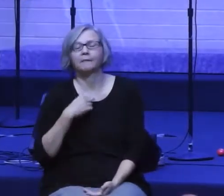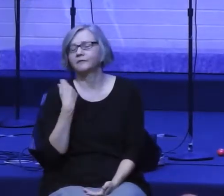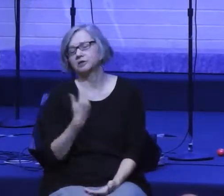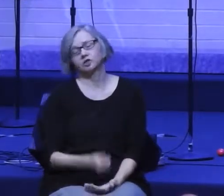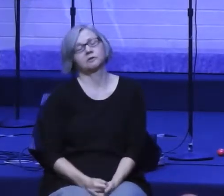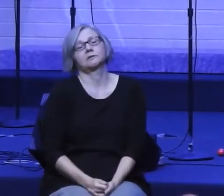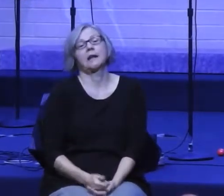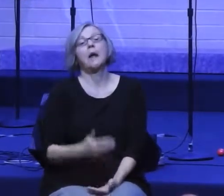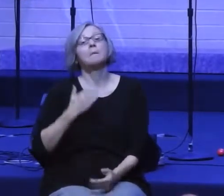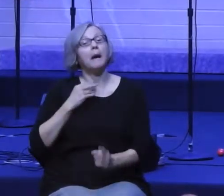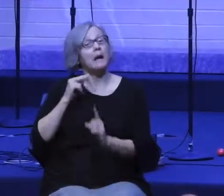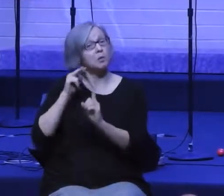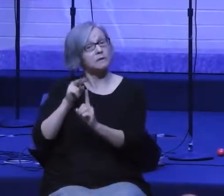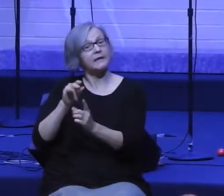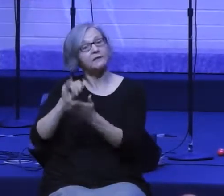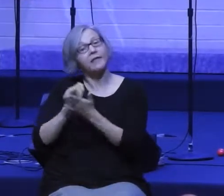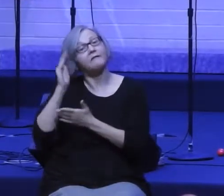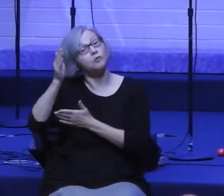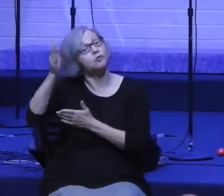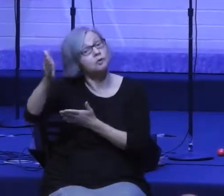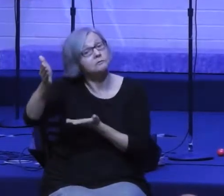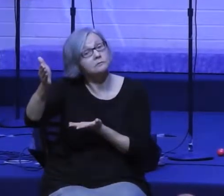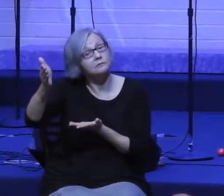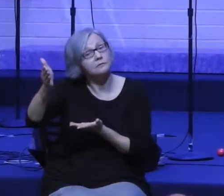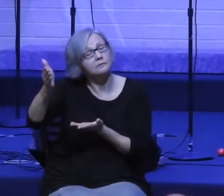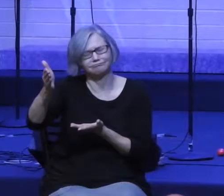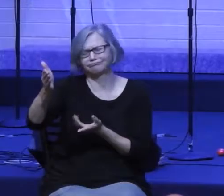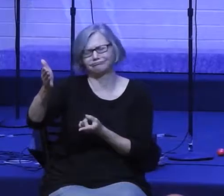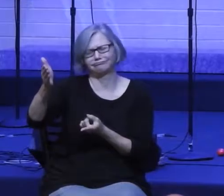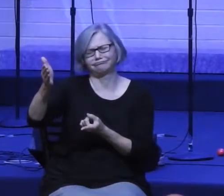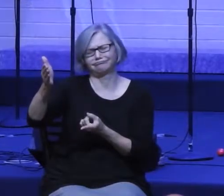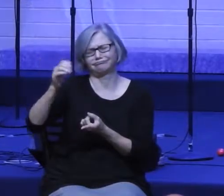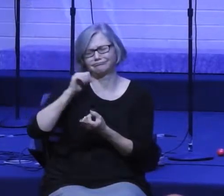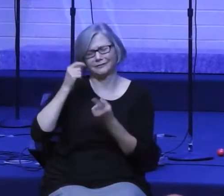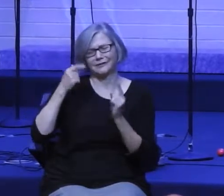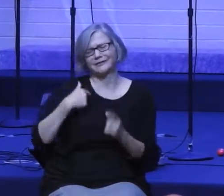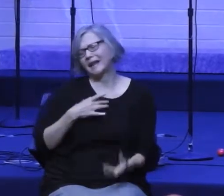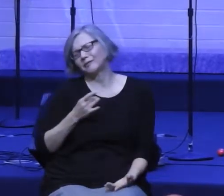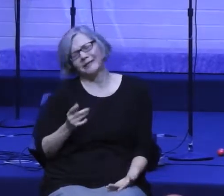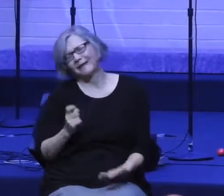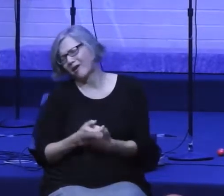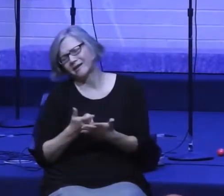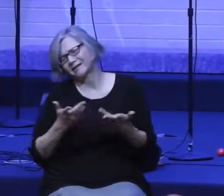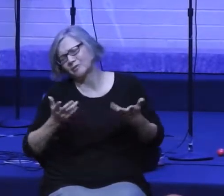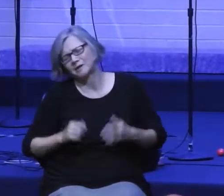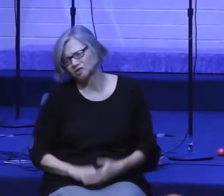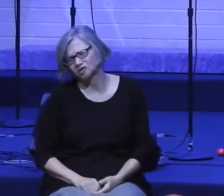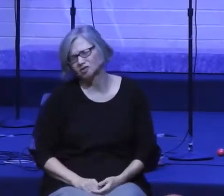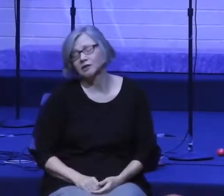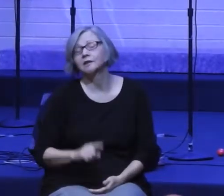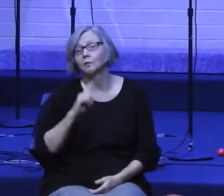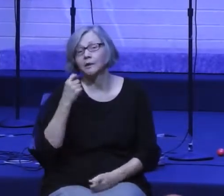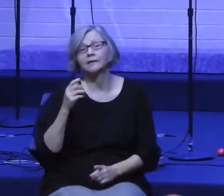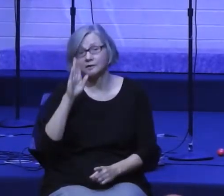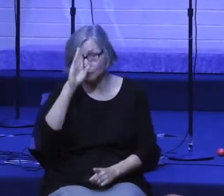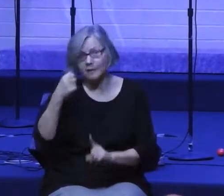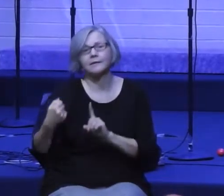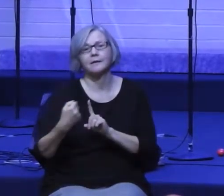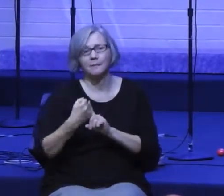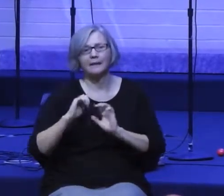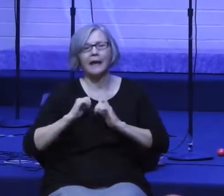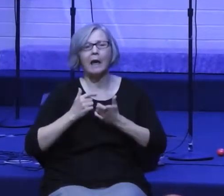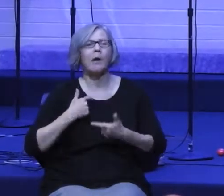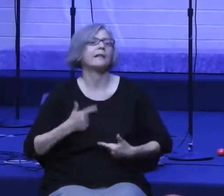Two, it became abundantly clear what my future in hockey was going to be. I wasn't going